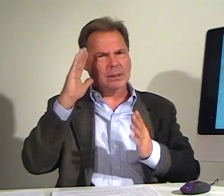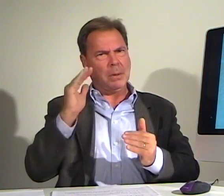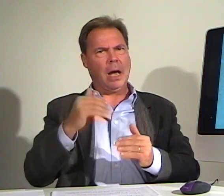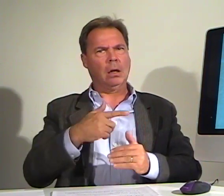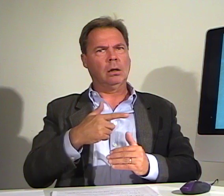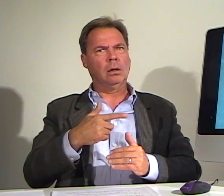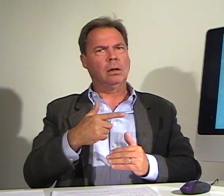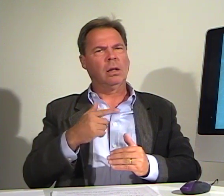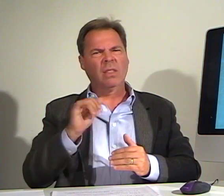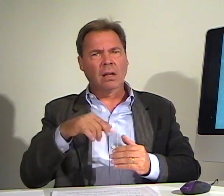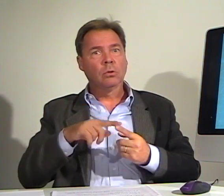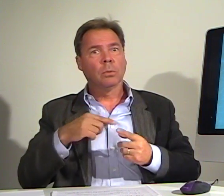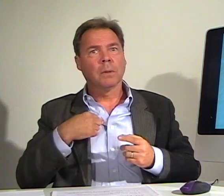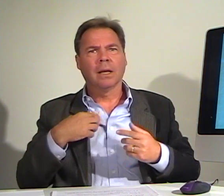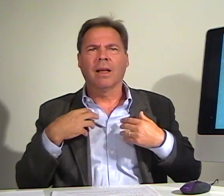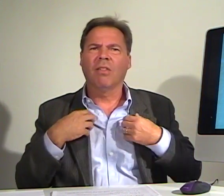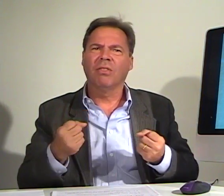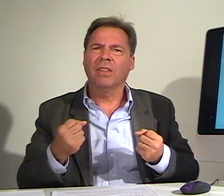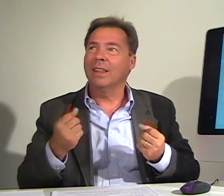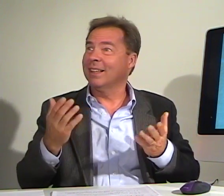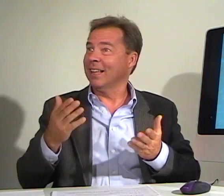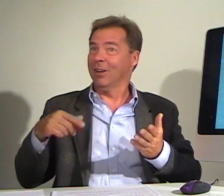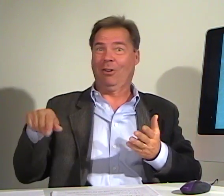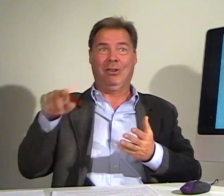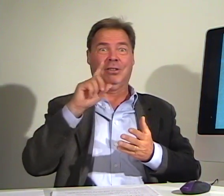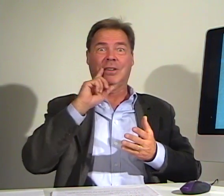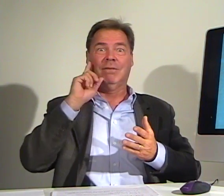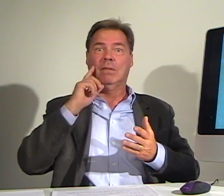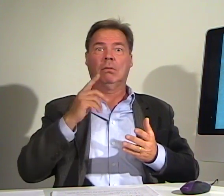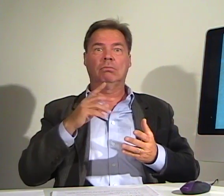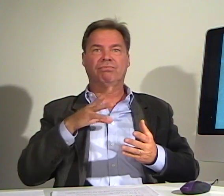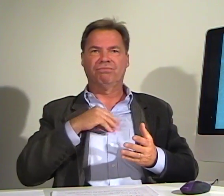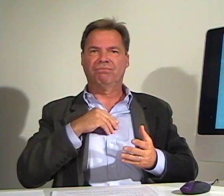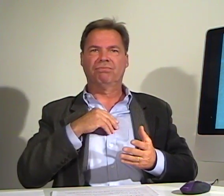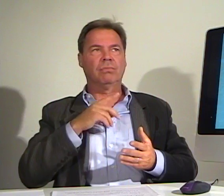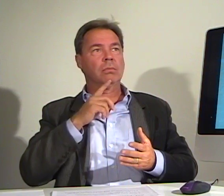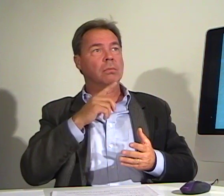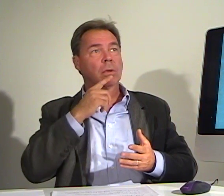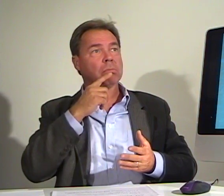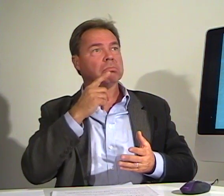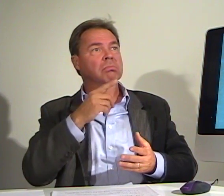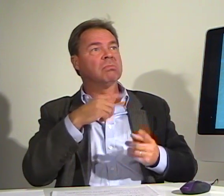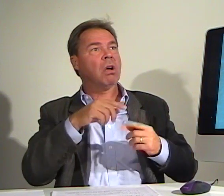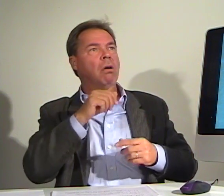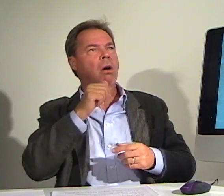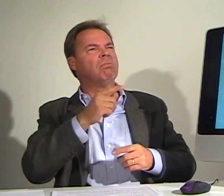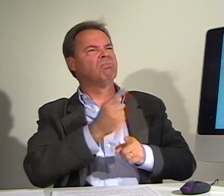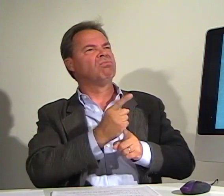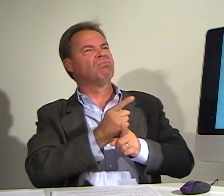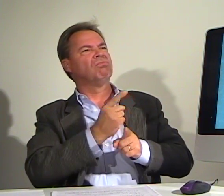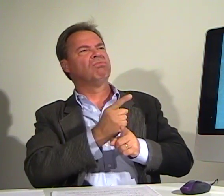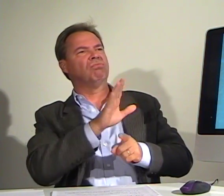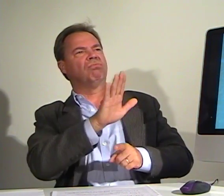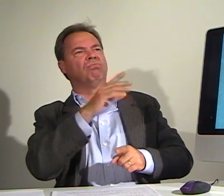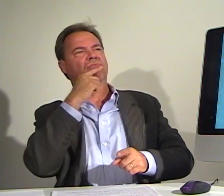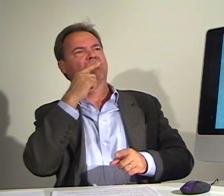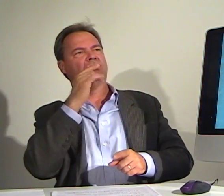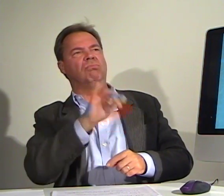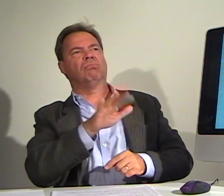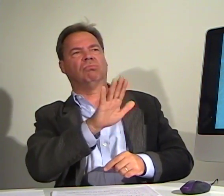sign, the deaf individual would be a little bit upset about it because it was expected that everybody would sign. Not like nowadays